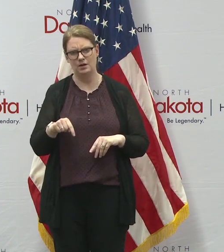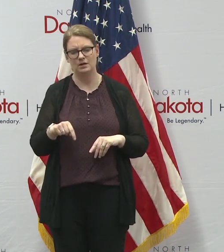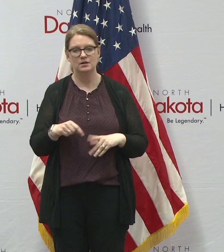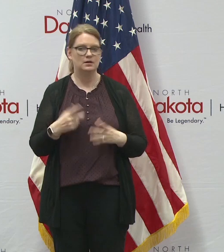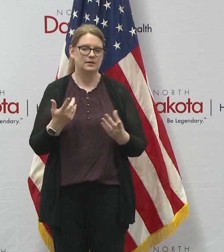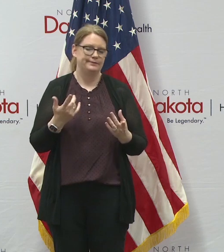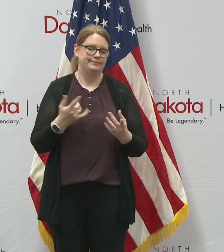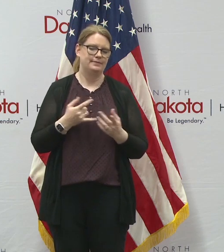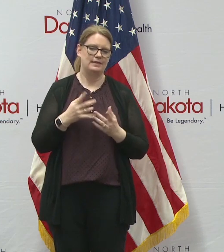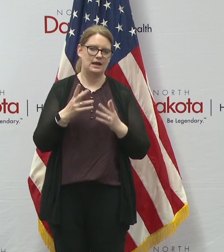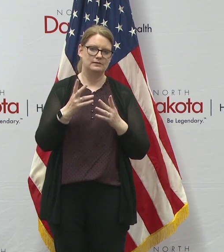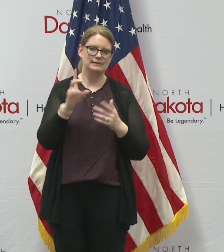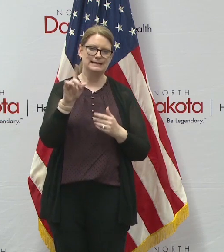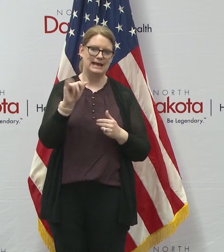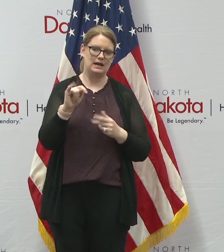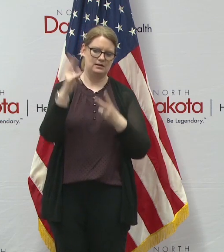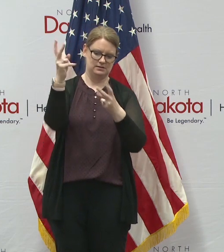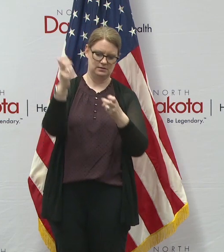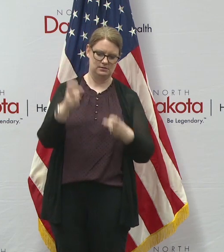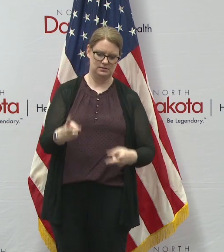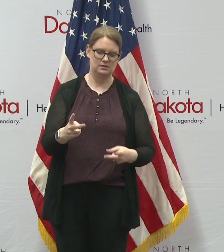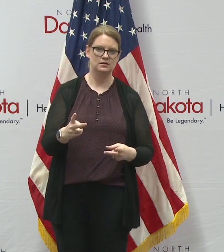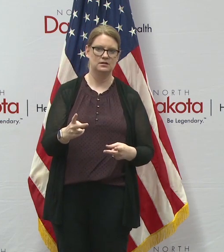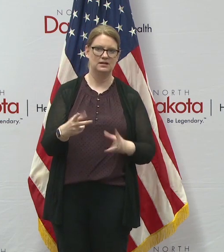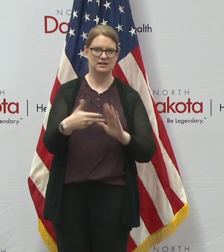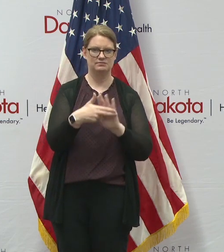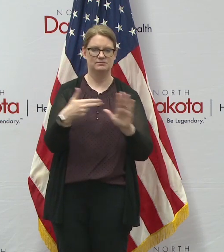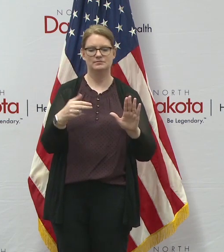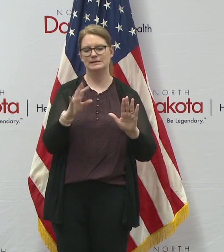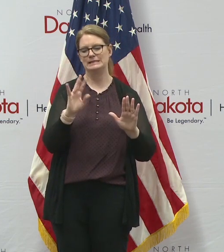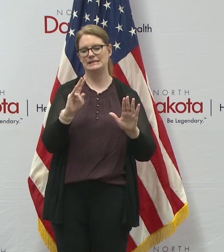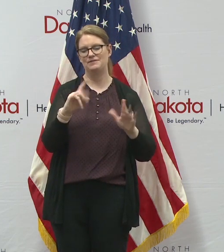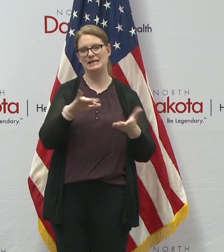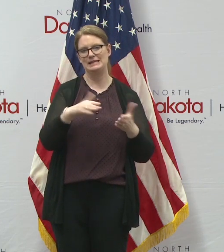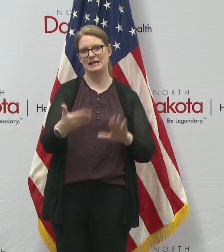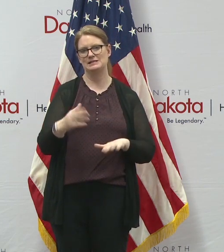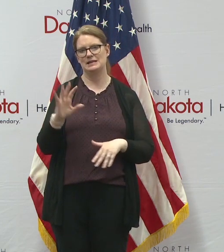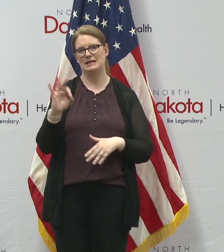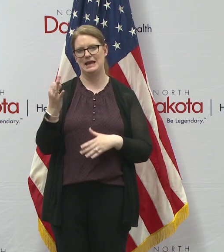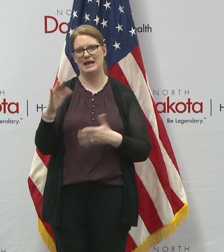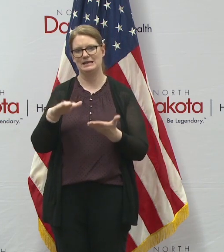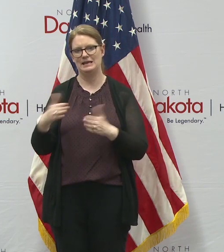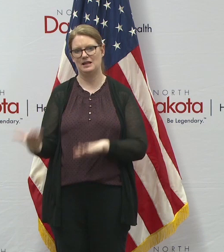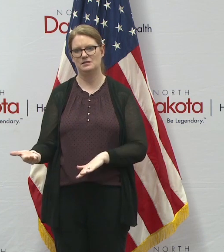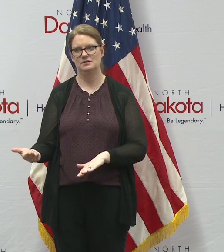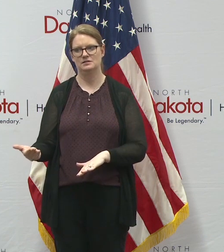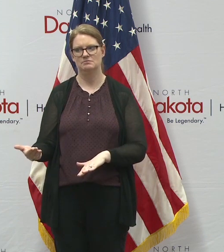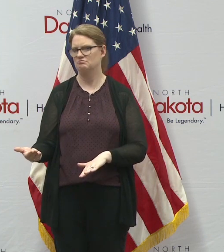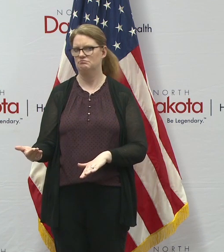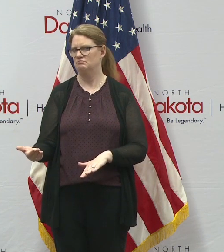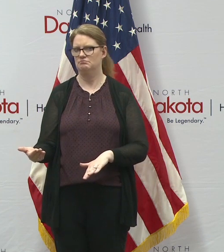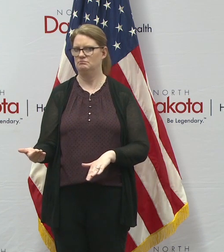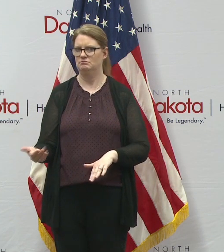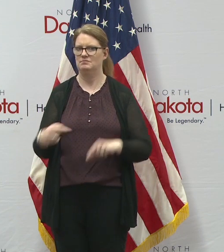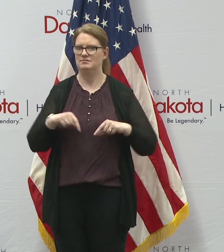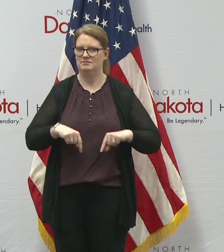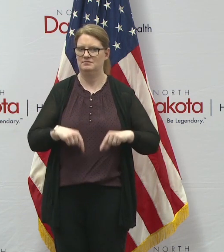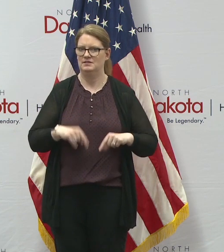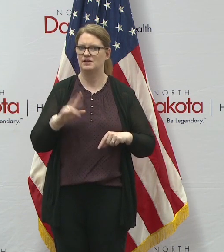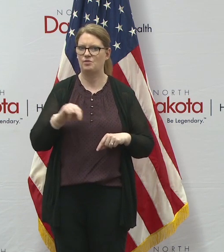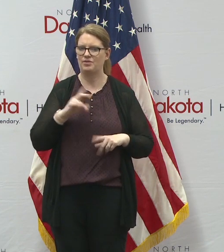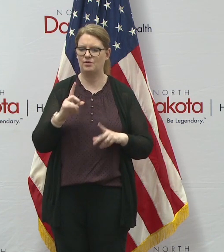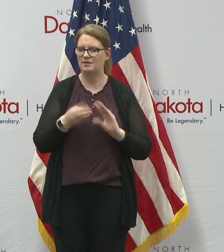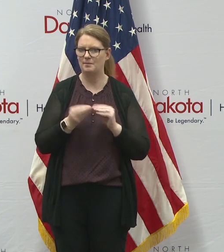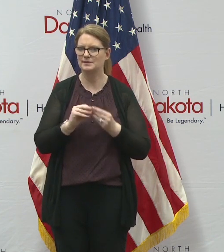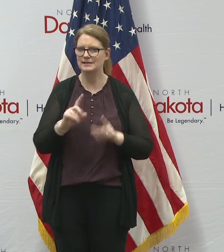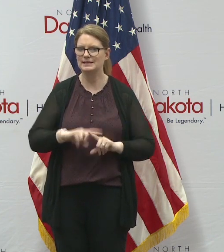the data from that. And you look at the last 2 days, they got 17 deaths and 9 deaths in there. So it's not even anywhere close. The